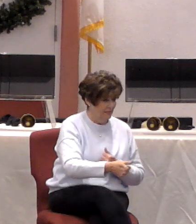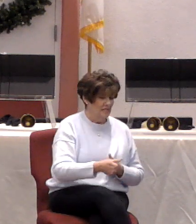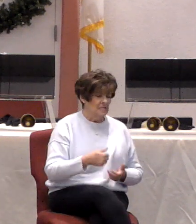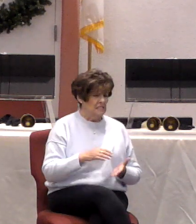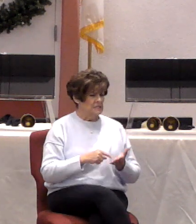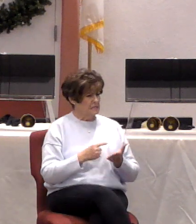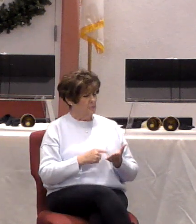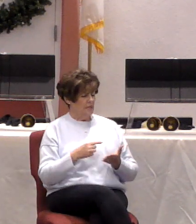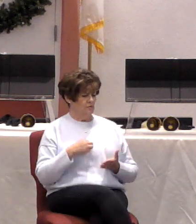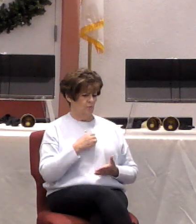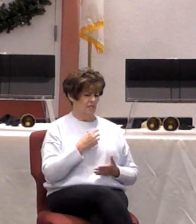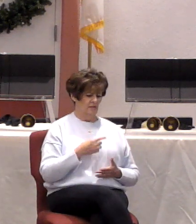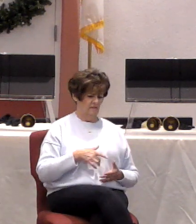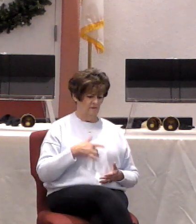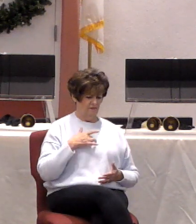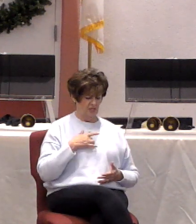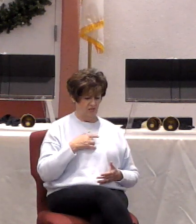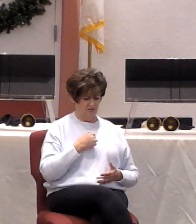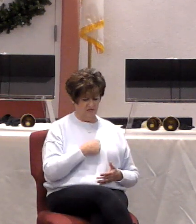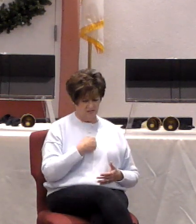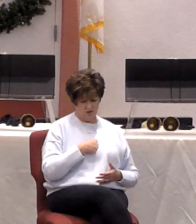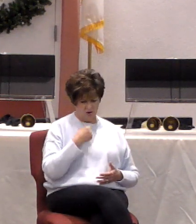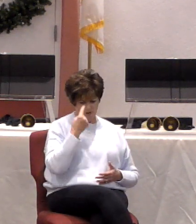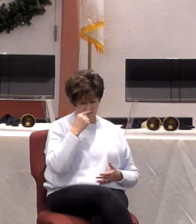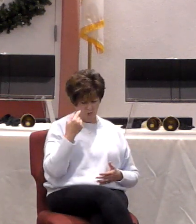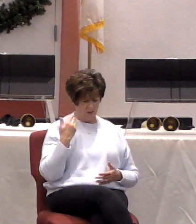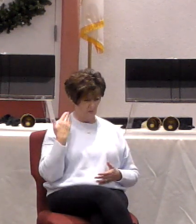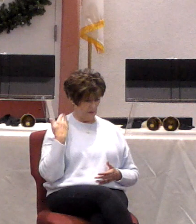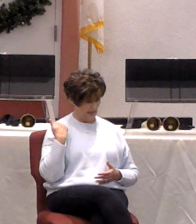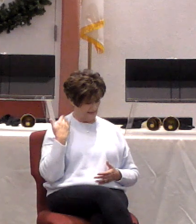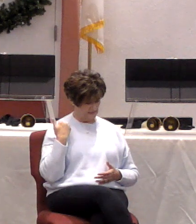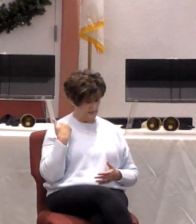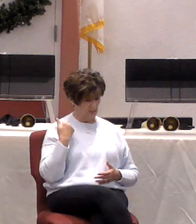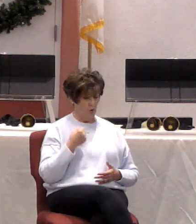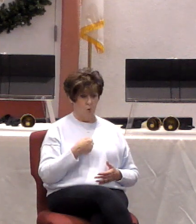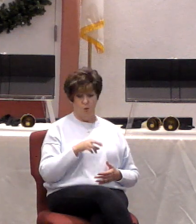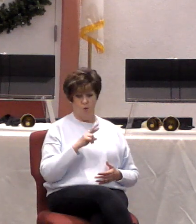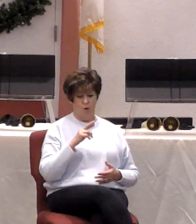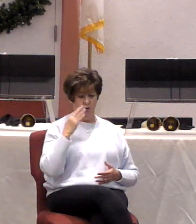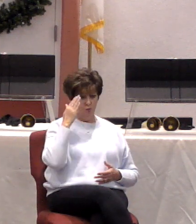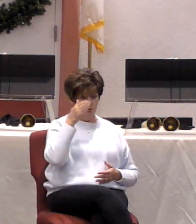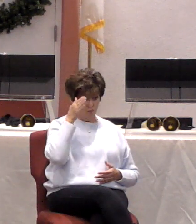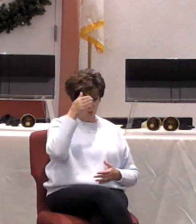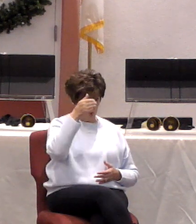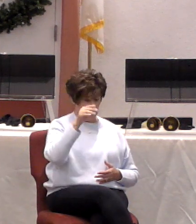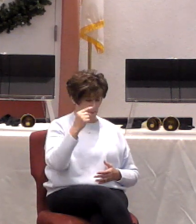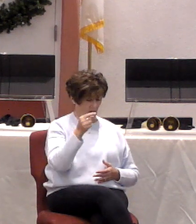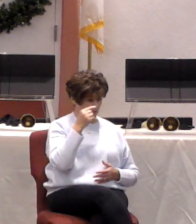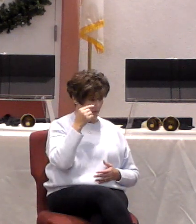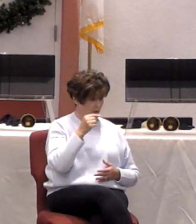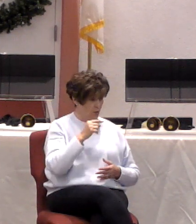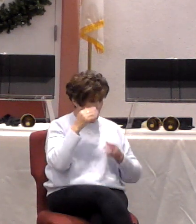past, but Christ forgiven the past. We can feel worry over our future, but Christ has forgiven whatever mistakes we're going to make in the